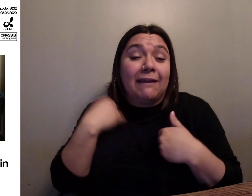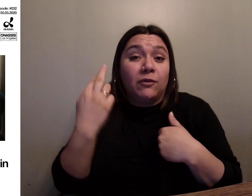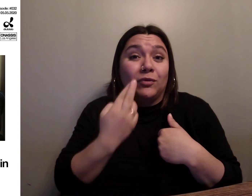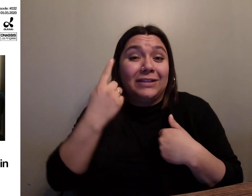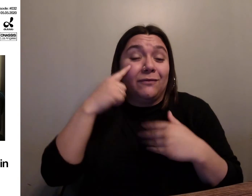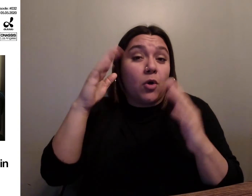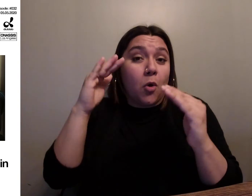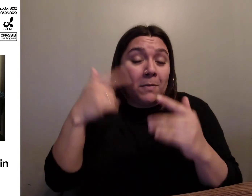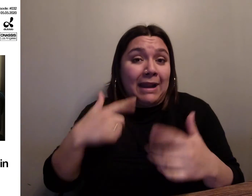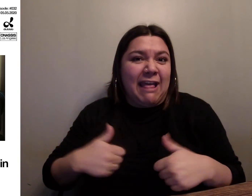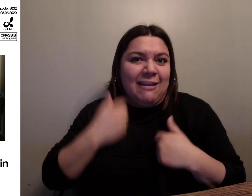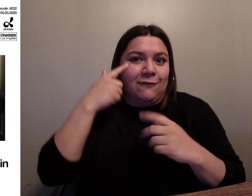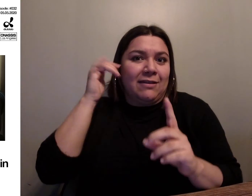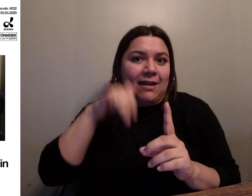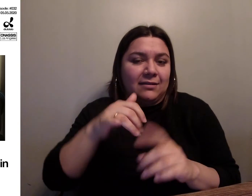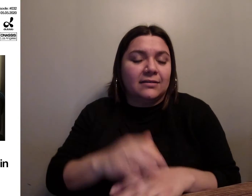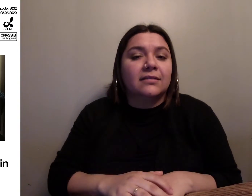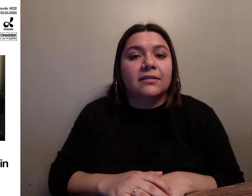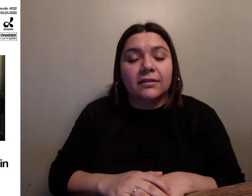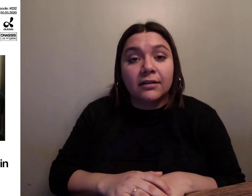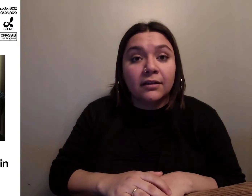I heard